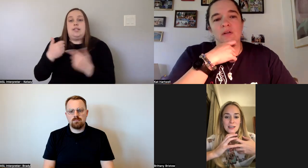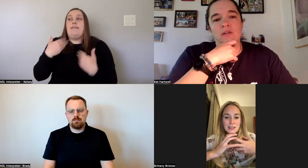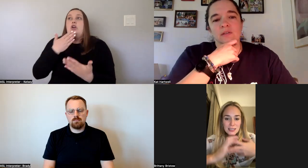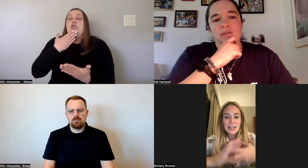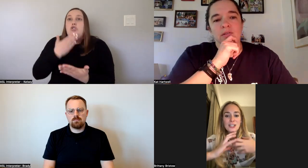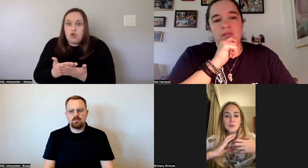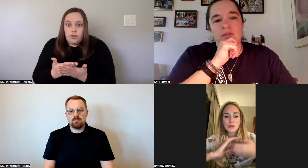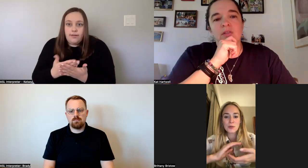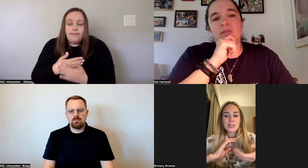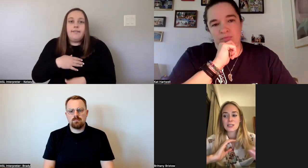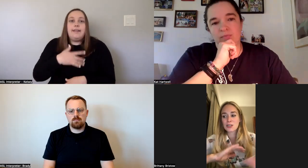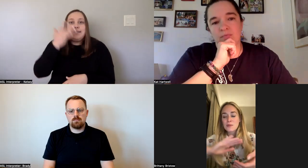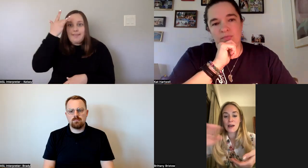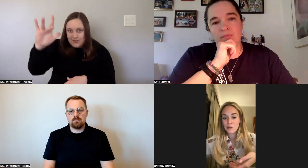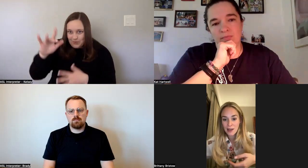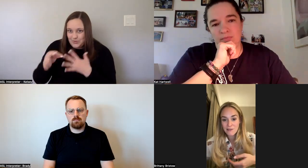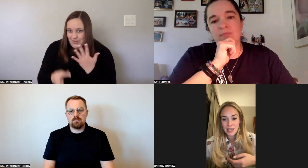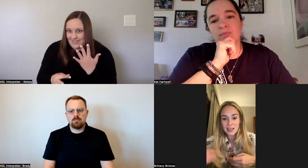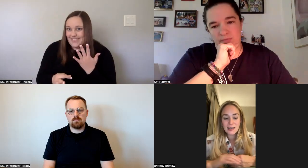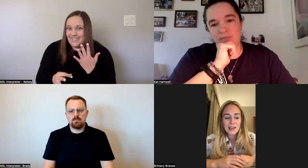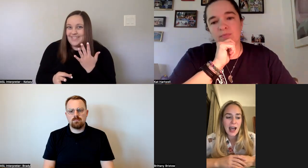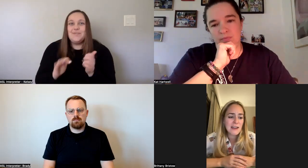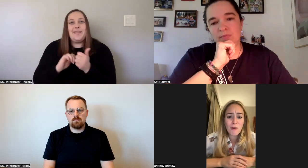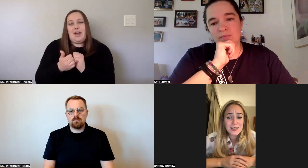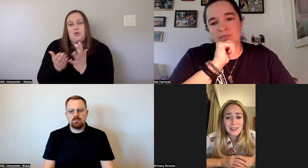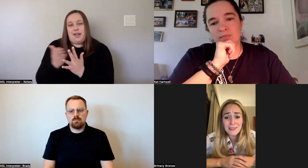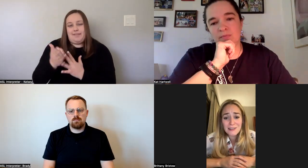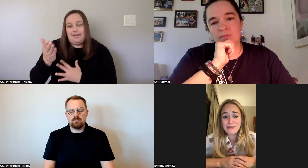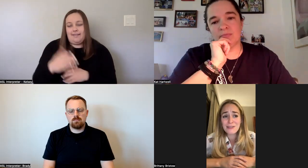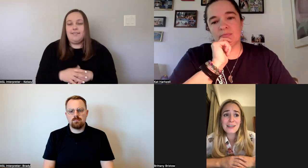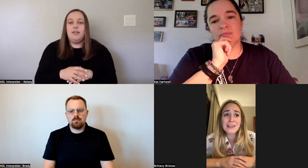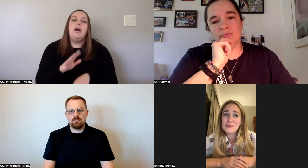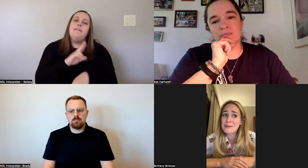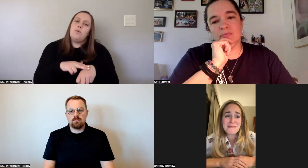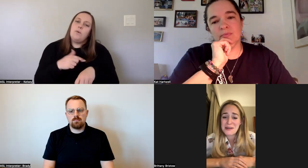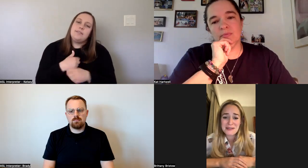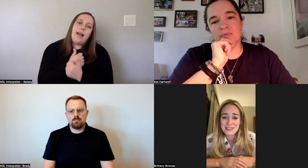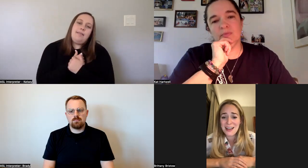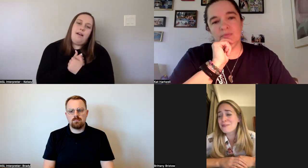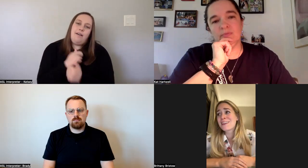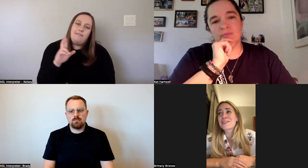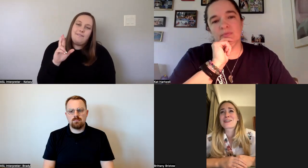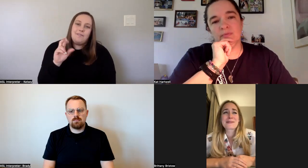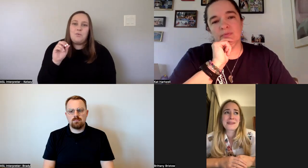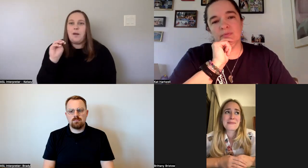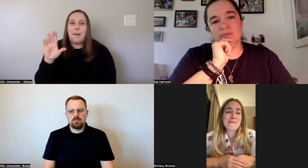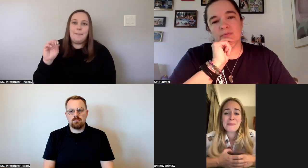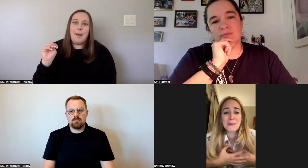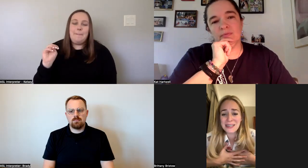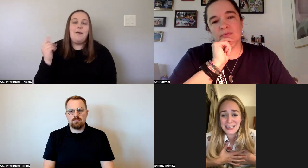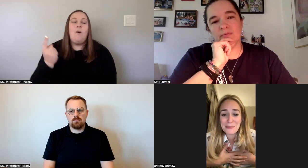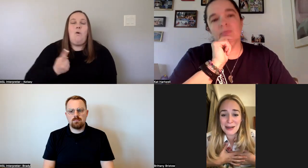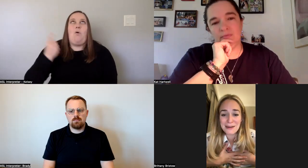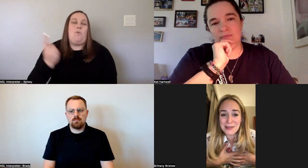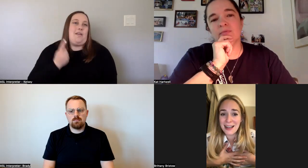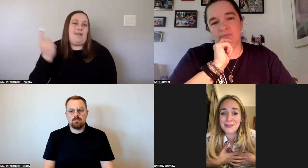good intellectual choices in terms of how they're navigating. And of course, I love the rom-coms. I will never stop doing them. If people